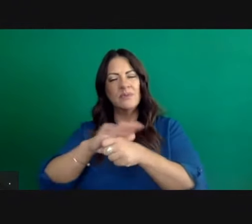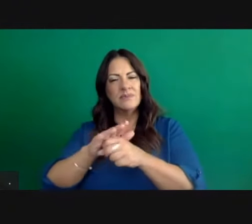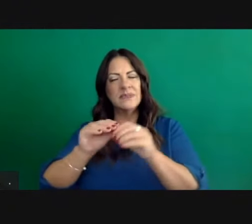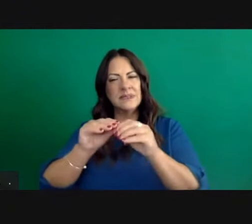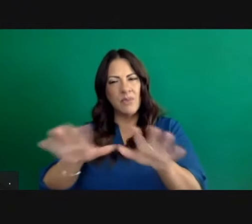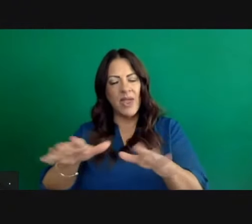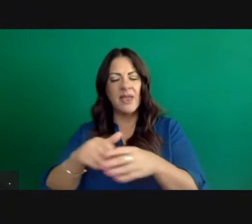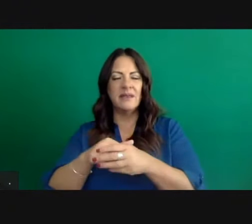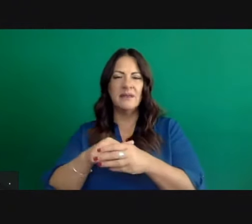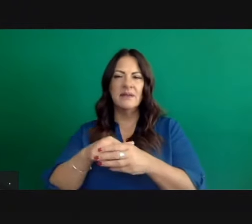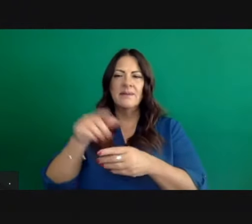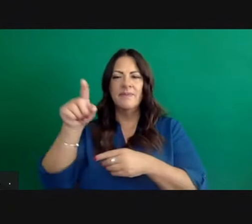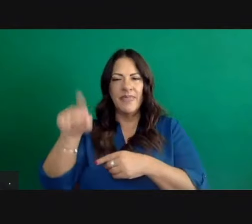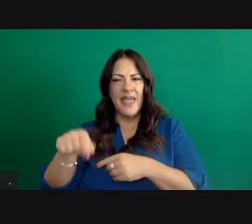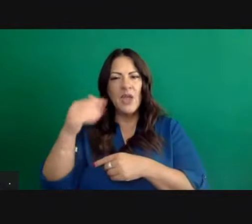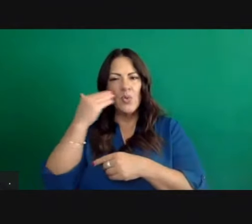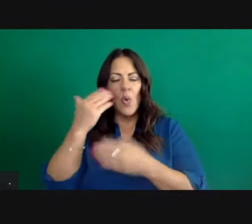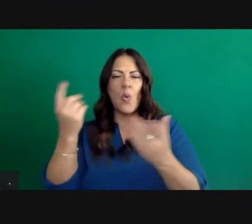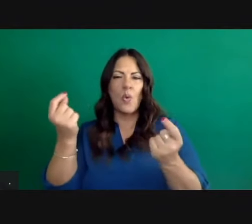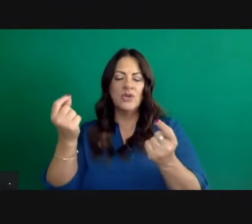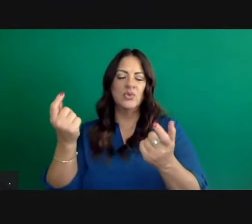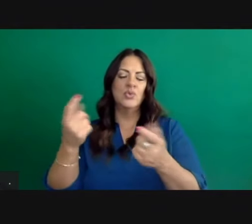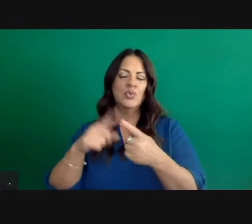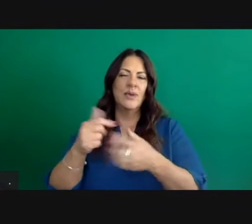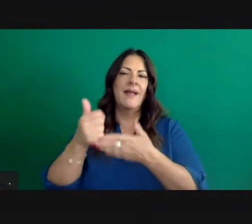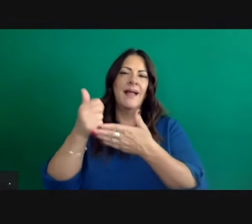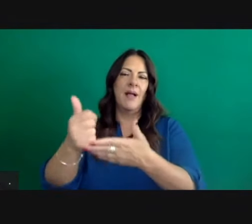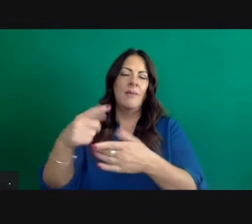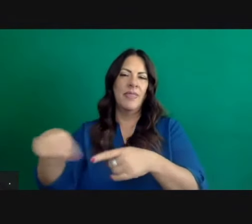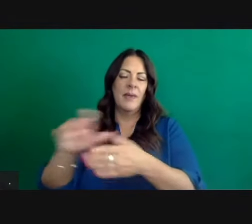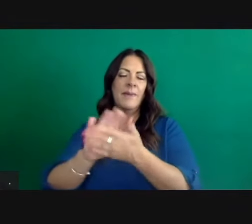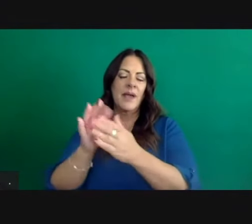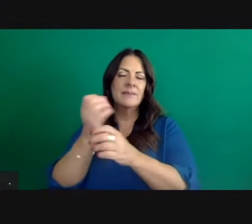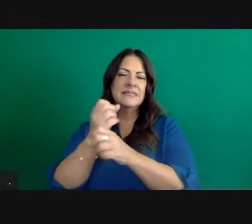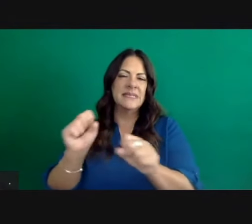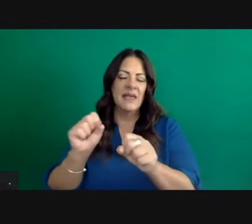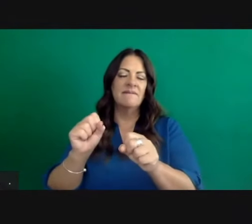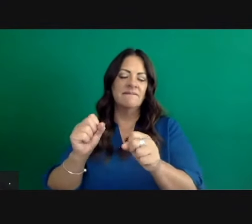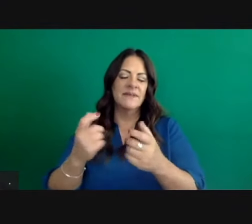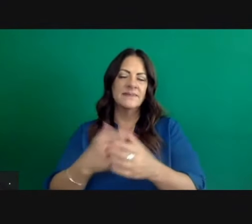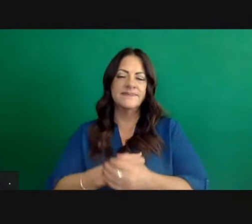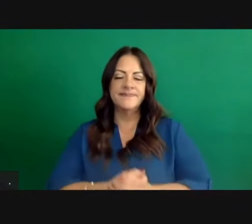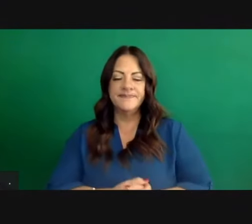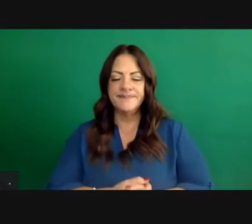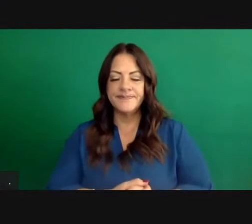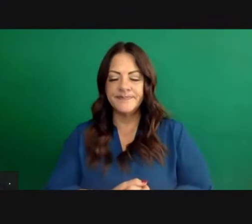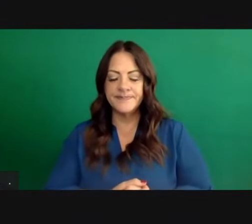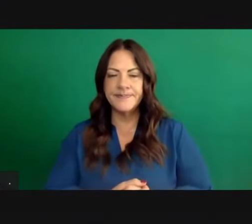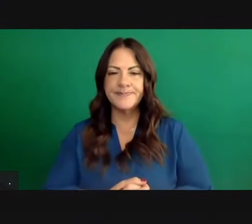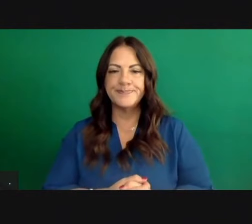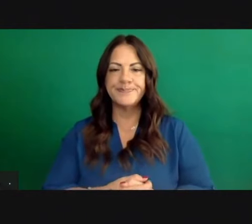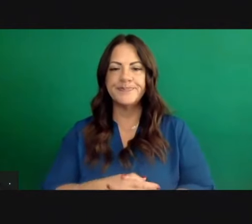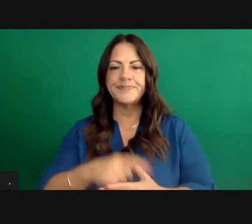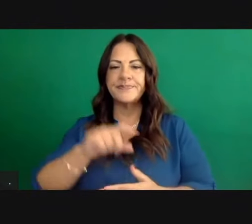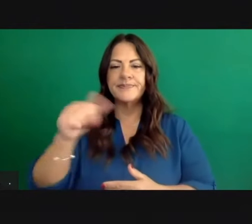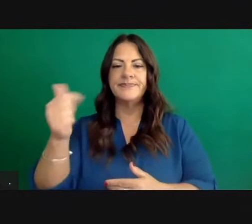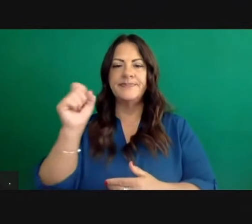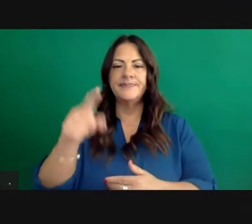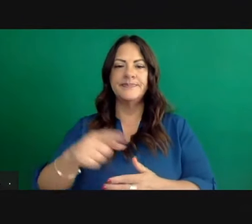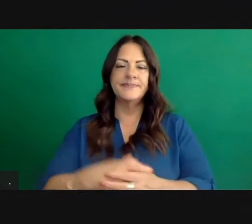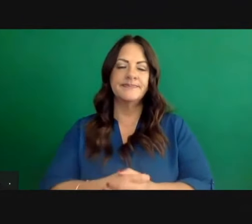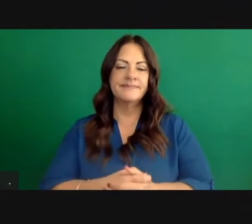to have lower risk, less transmission, and to be safer overall. Paul Sisson, San Diego Union Tribune.